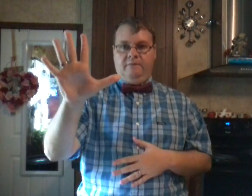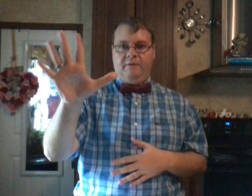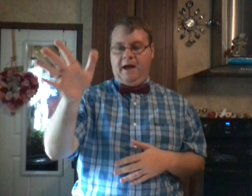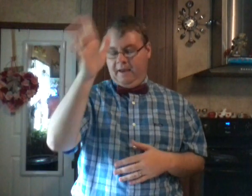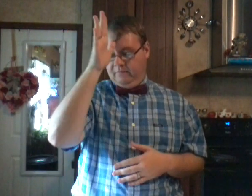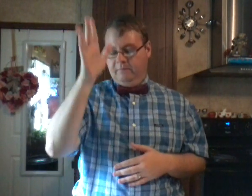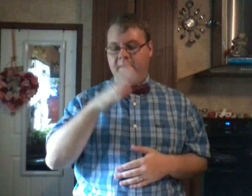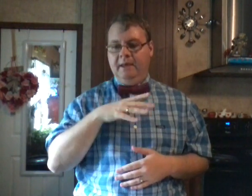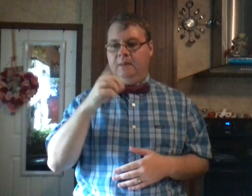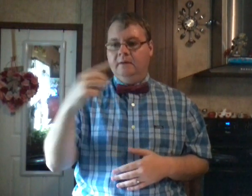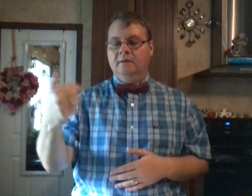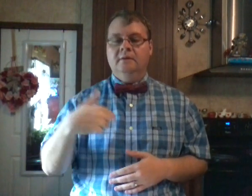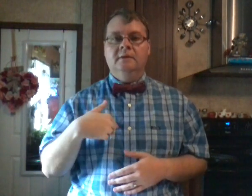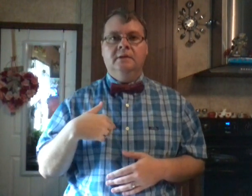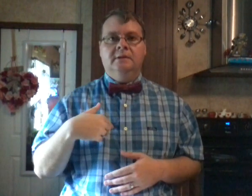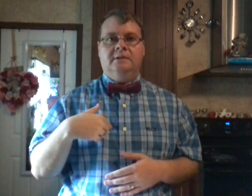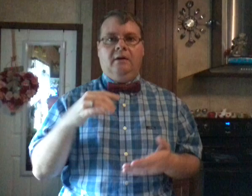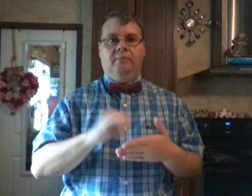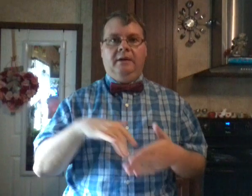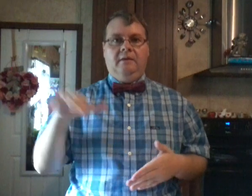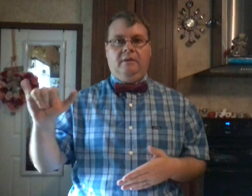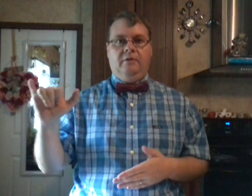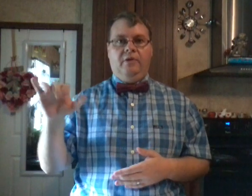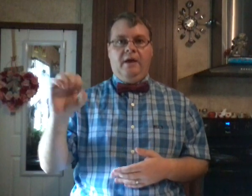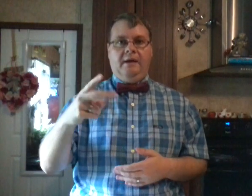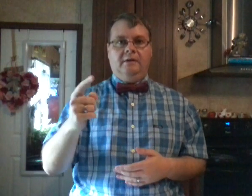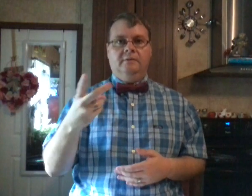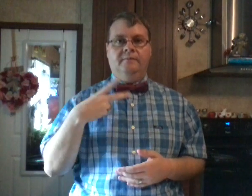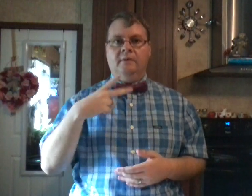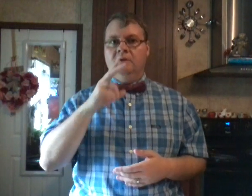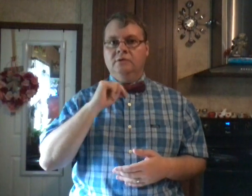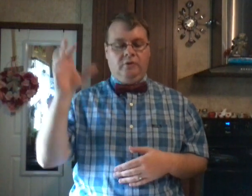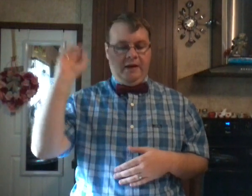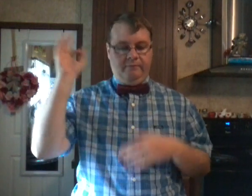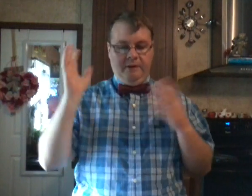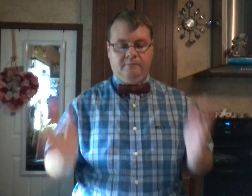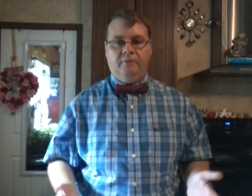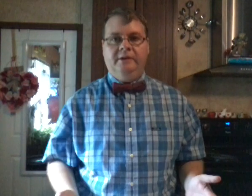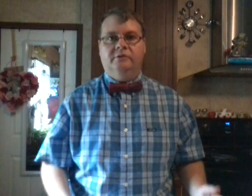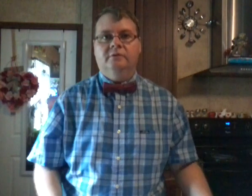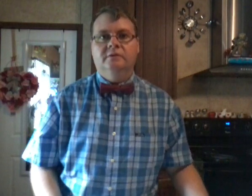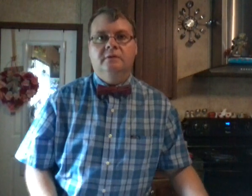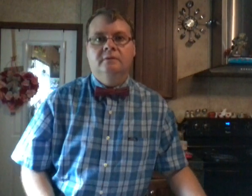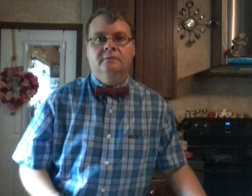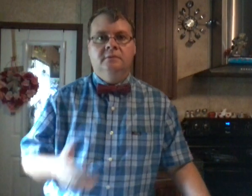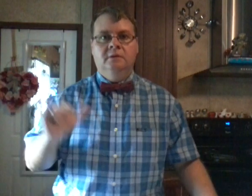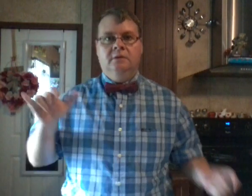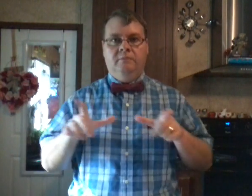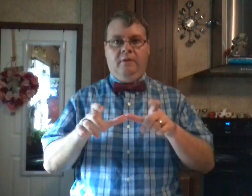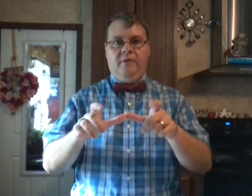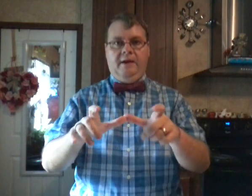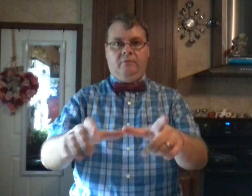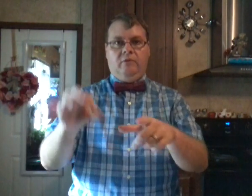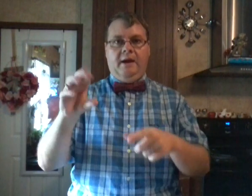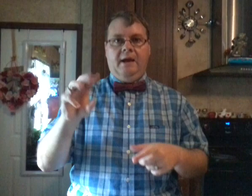had five men tell me that they should have been preachers, but they ran